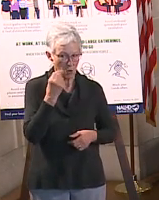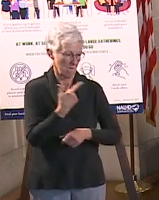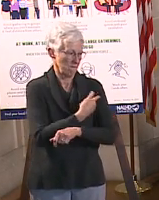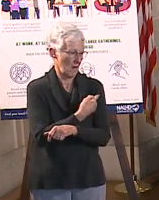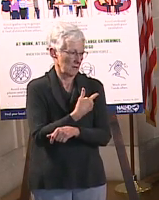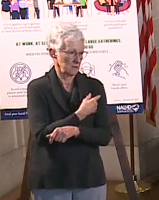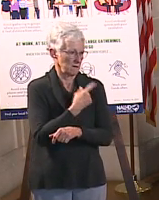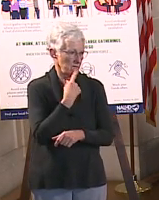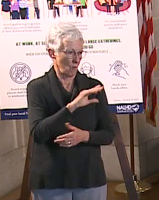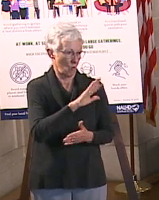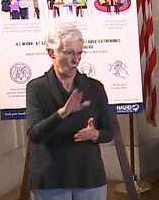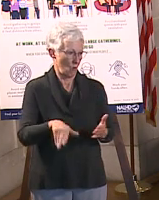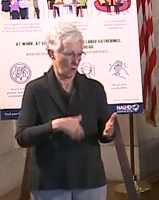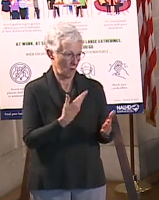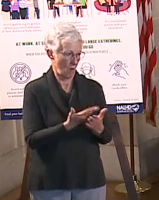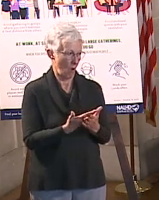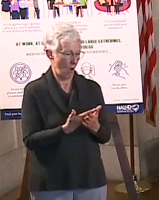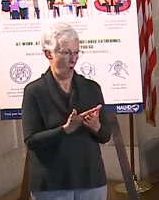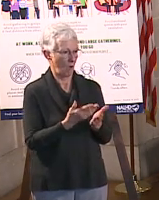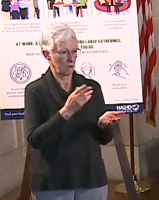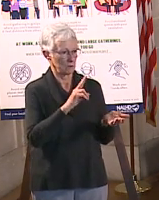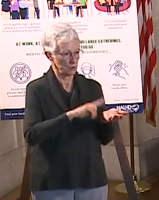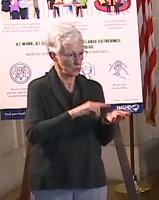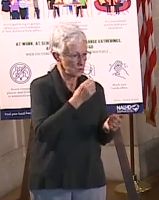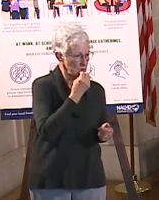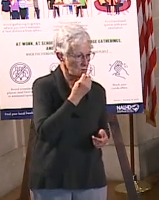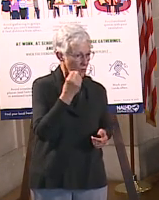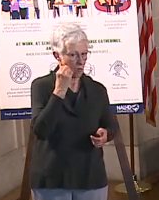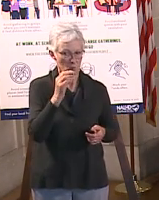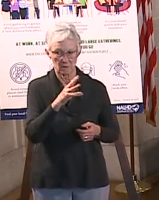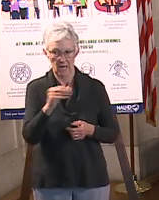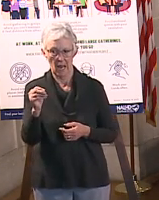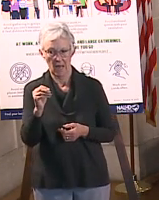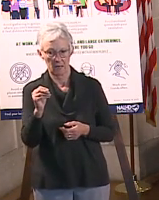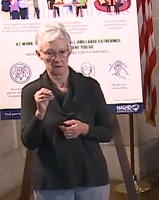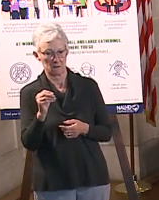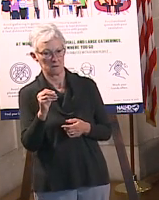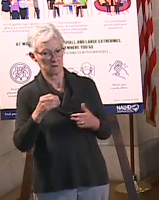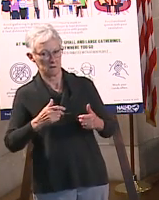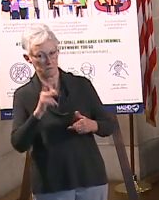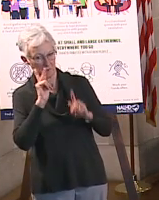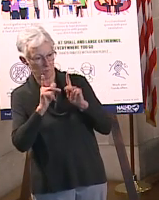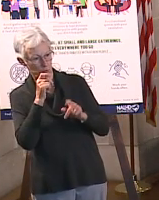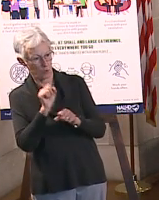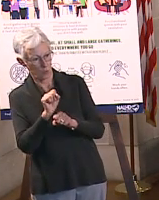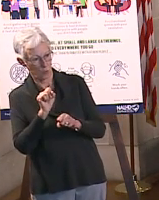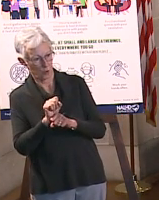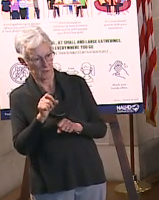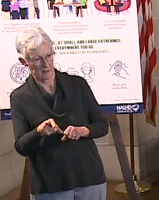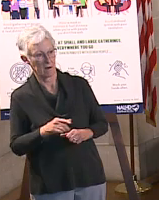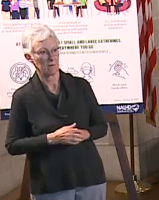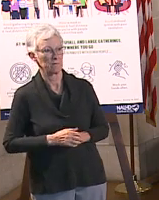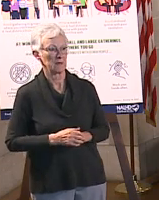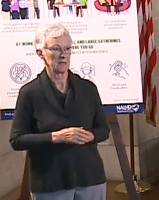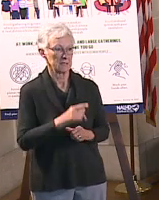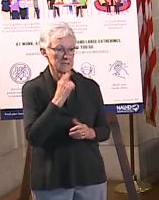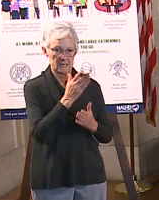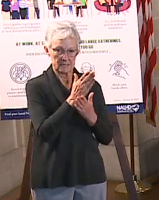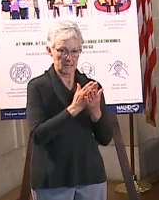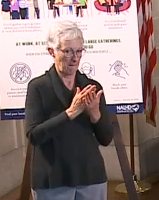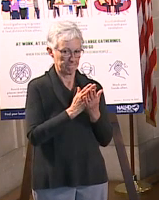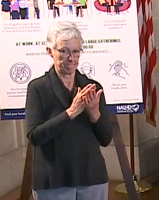was 114 that didn't get into that program for whatever reason, maybe because they didn't have a pharmacy nearby. And